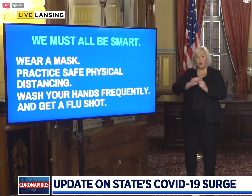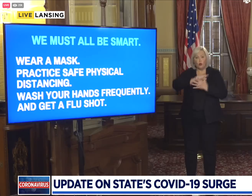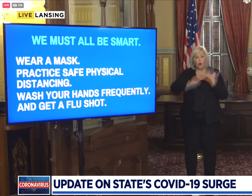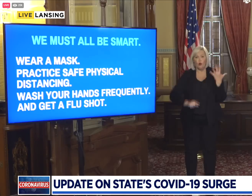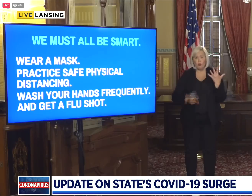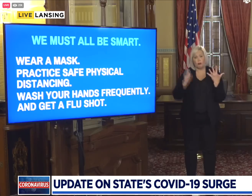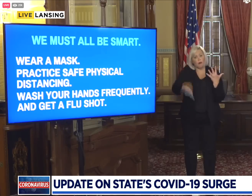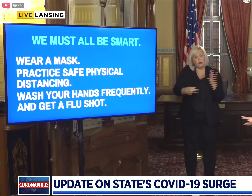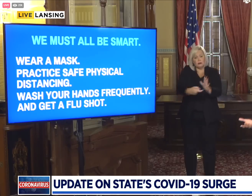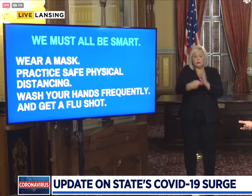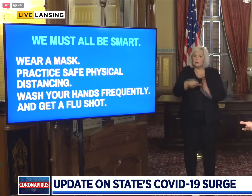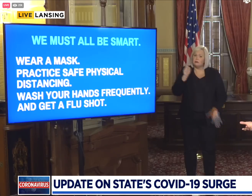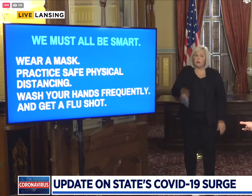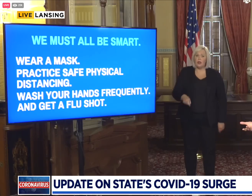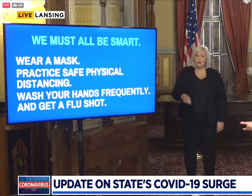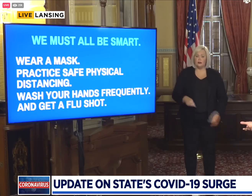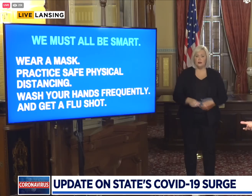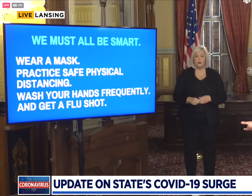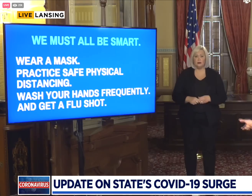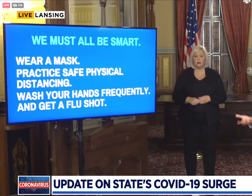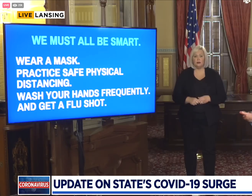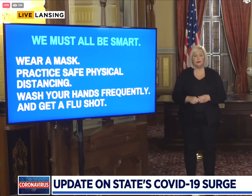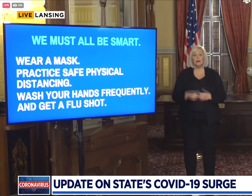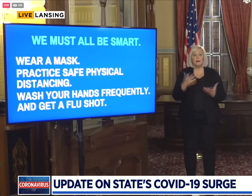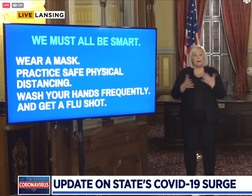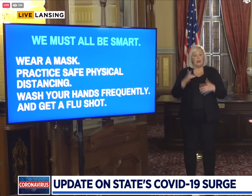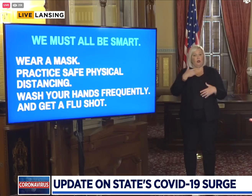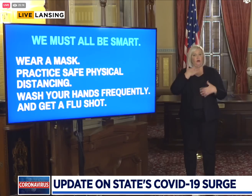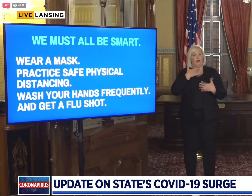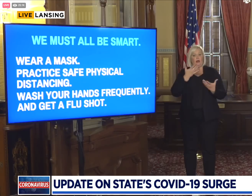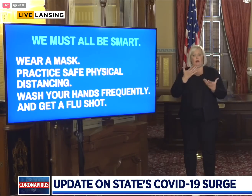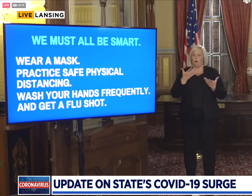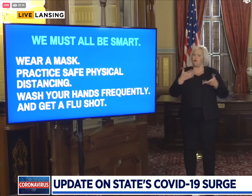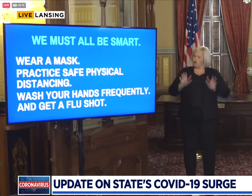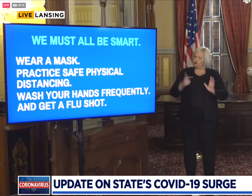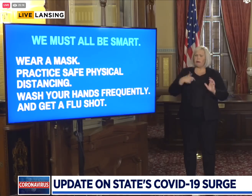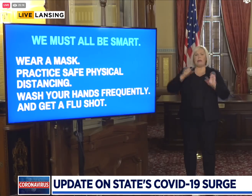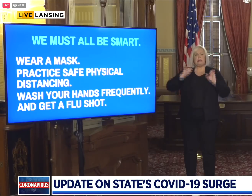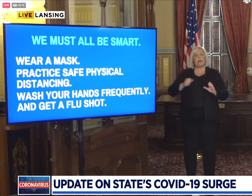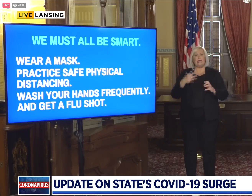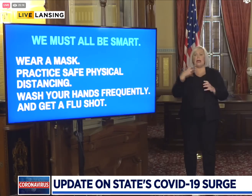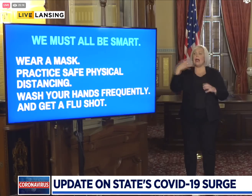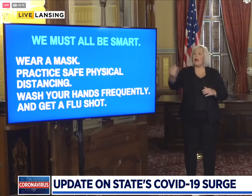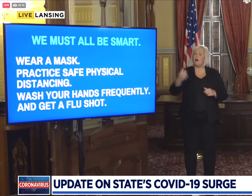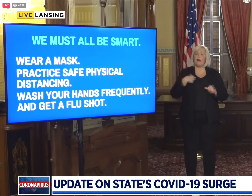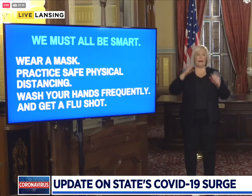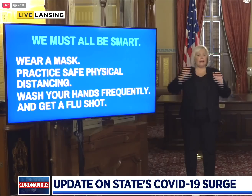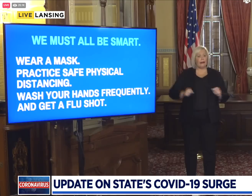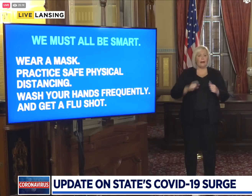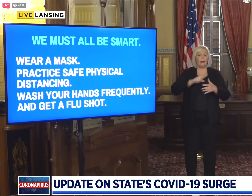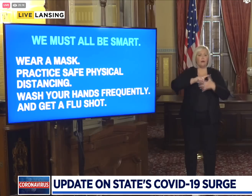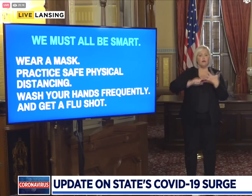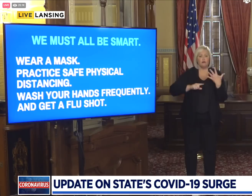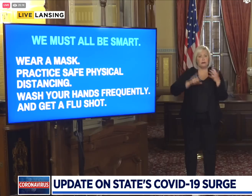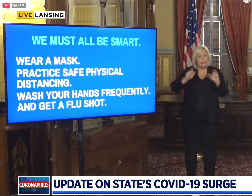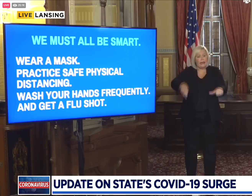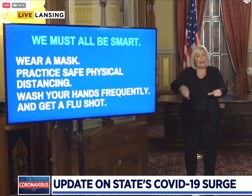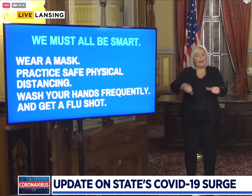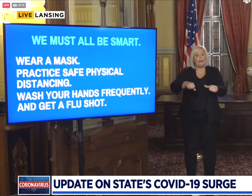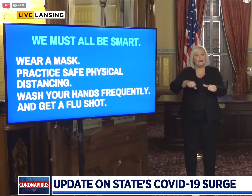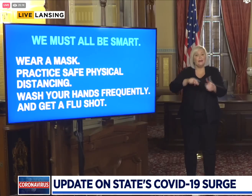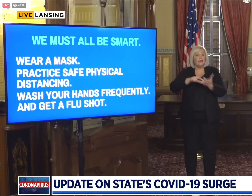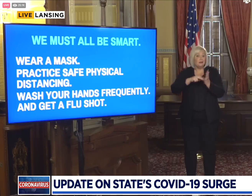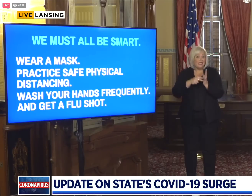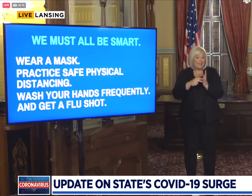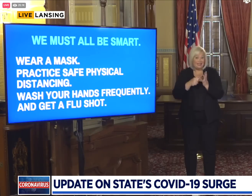are okay to do something, just because you're allowed to do something, just because you can do something, doesn't mean that